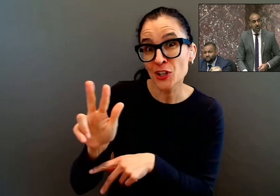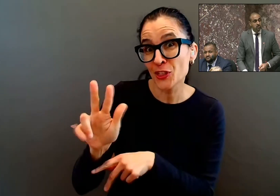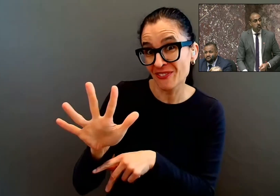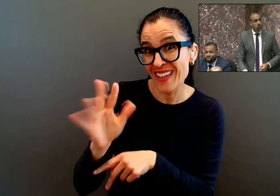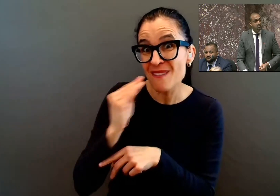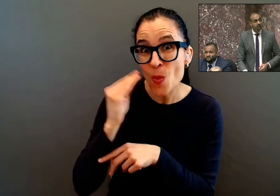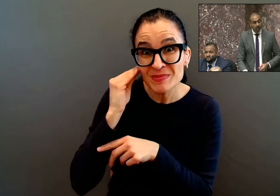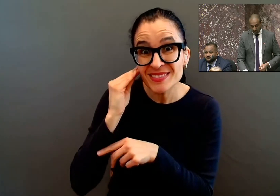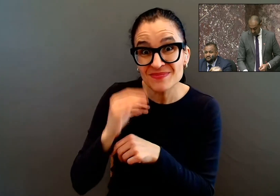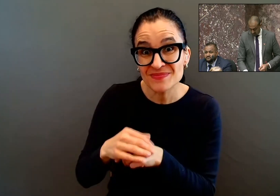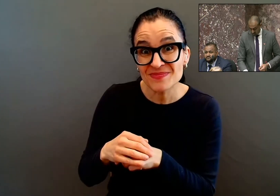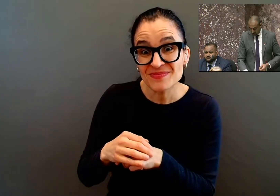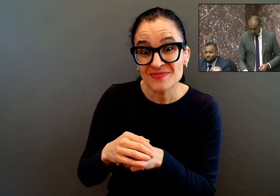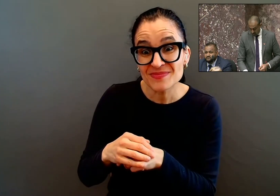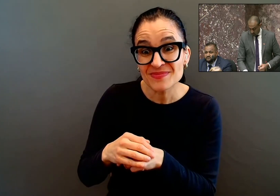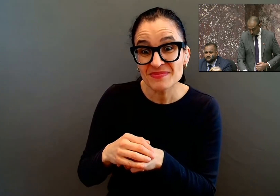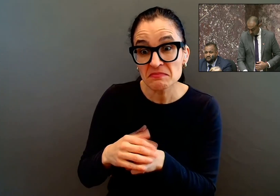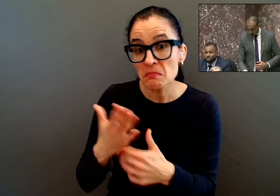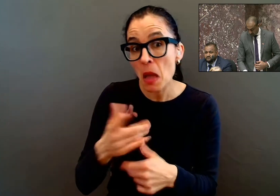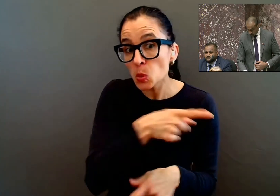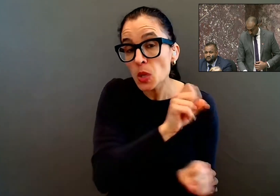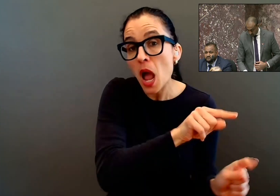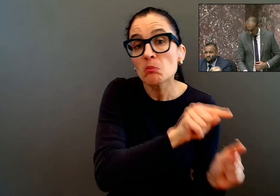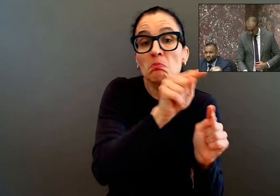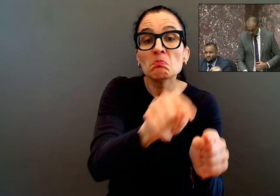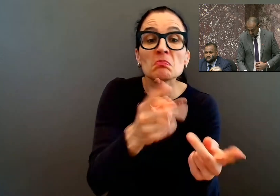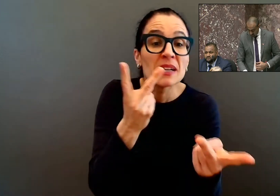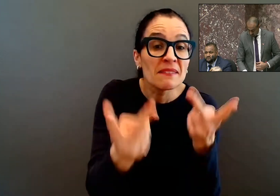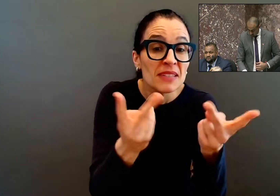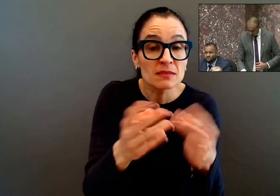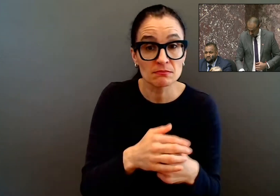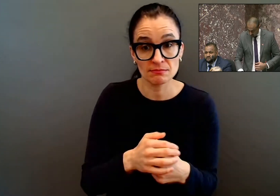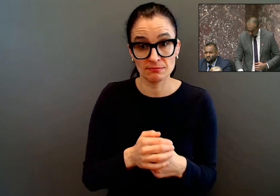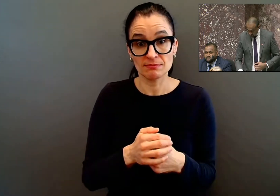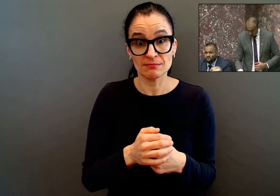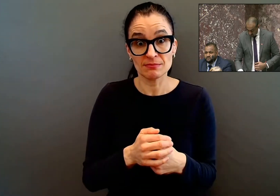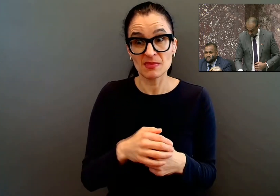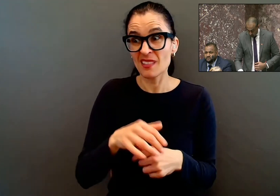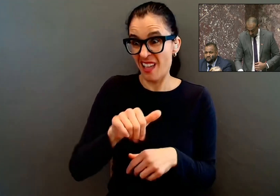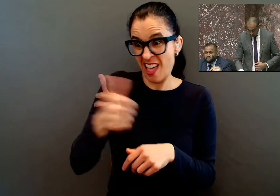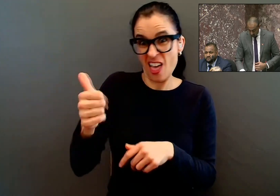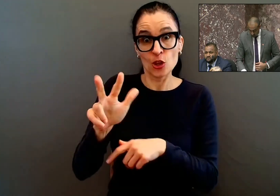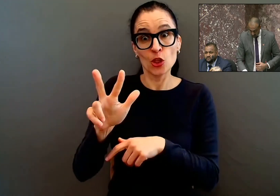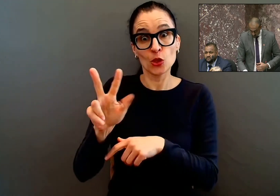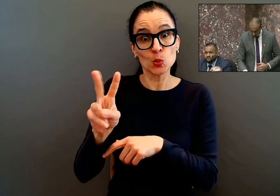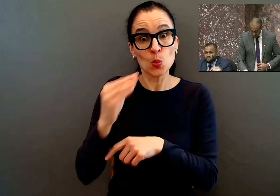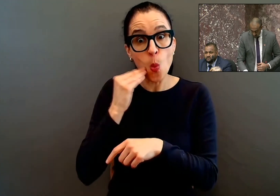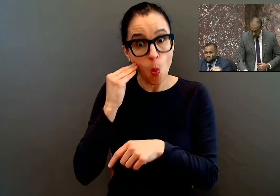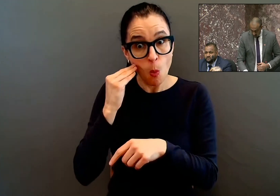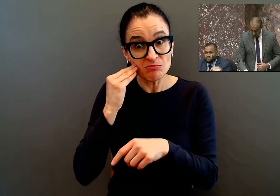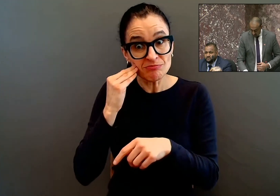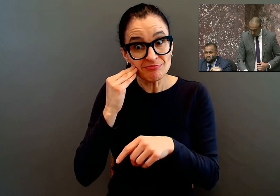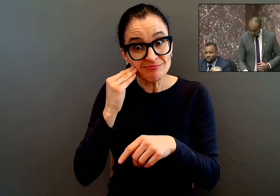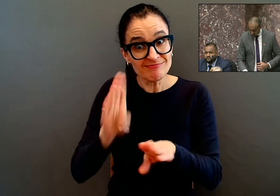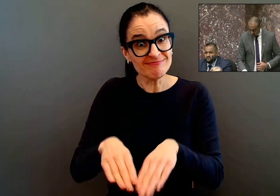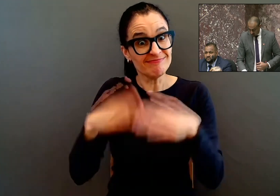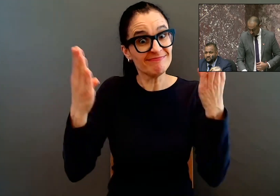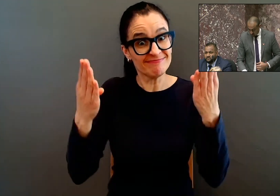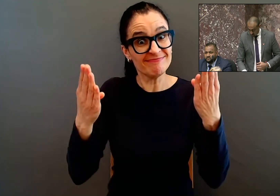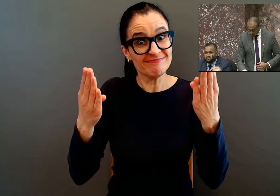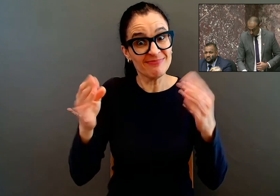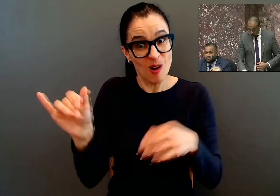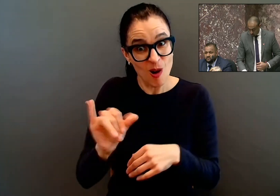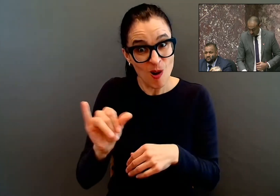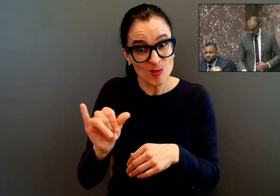Another 32 homes have opened up in his community, Large Place, Honourable Speaker. There's another 64 affordable rentals that are Andover